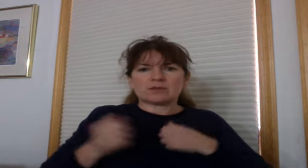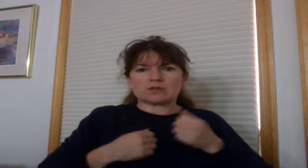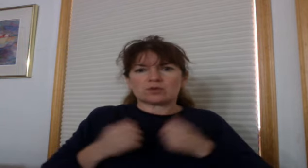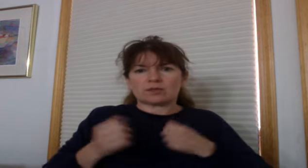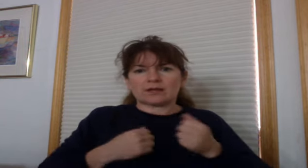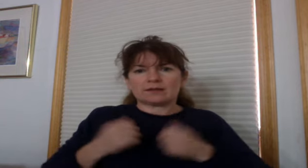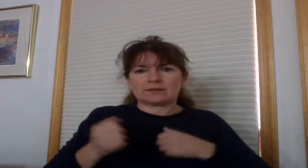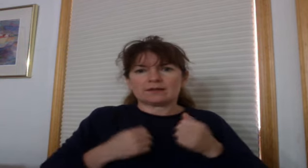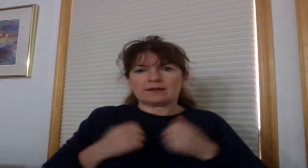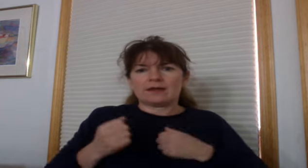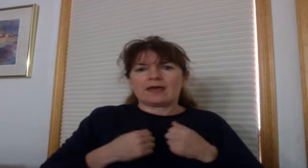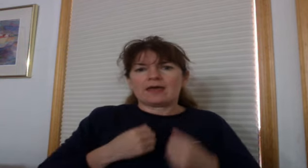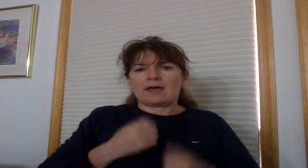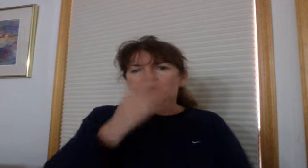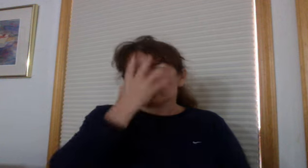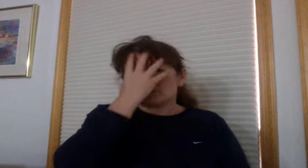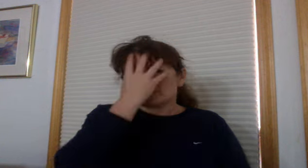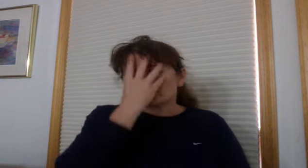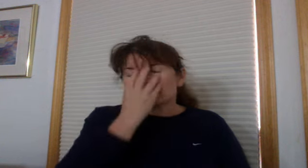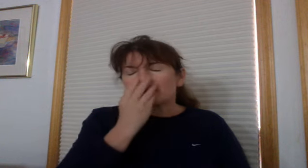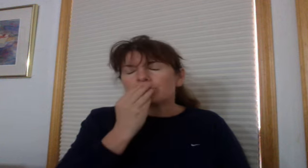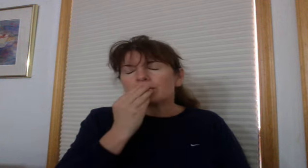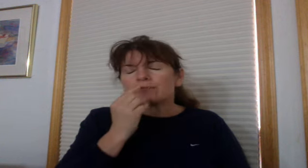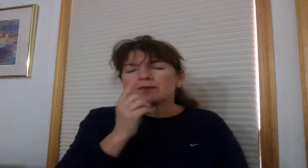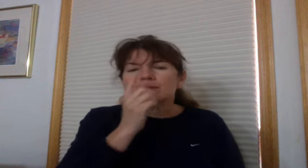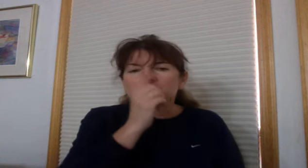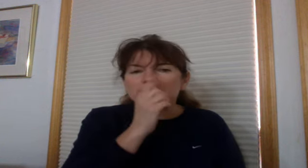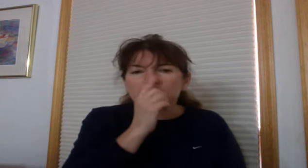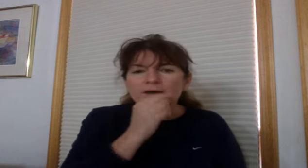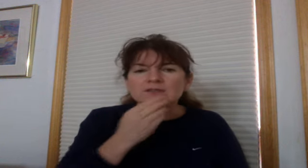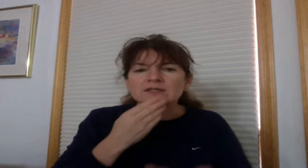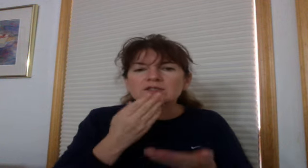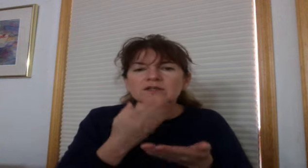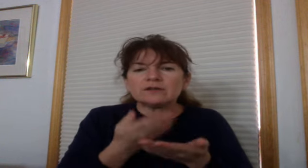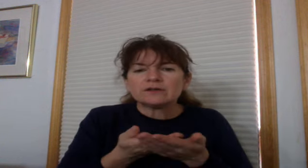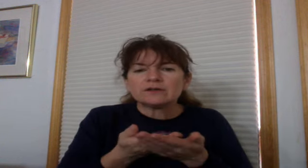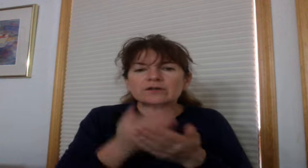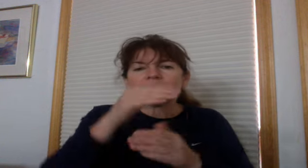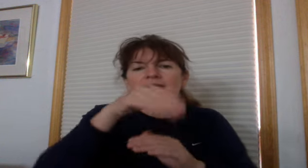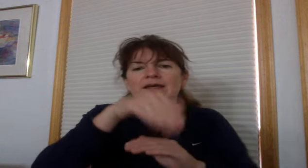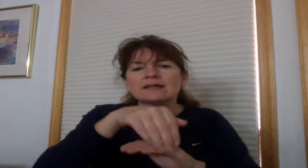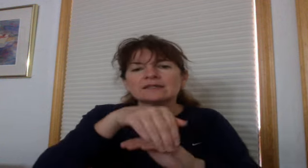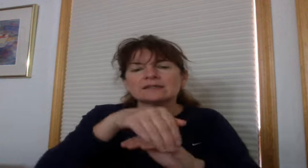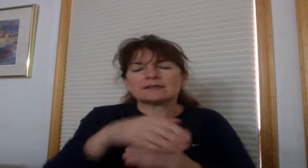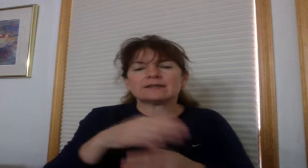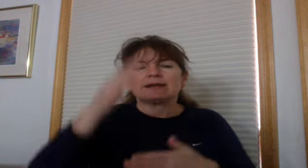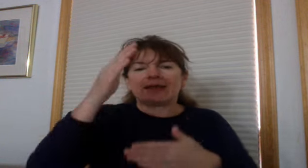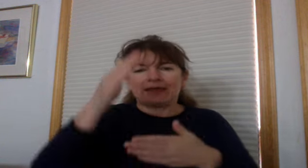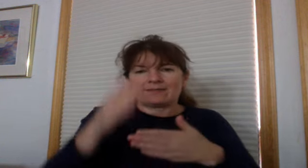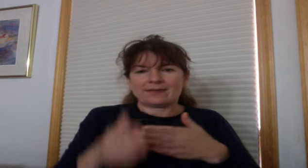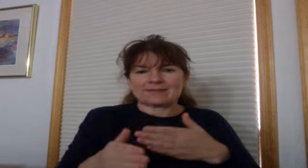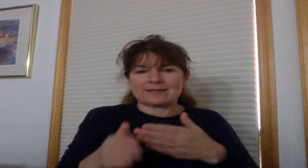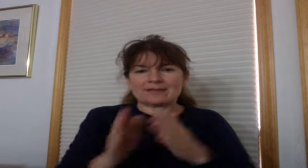was the gorilla. And the gorilla's asleep. The little mouse says, good night. And that's the end